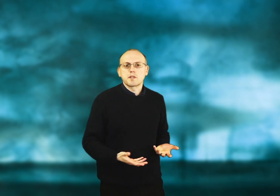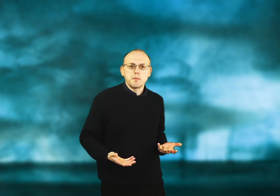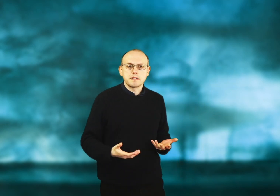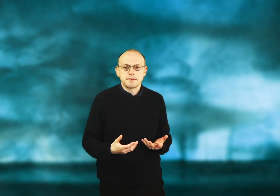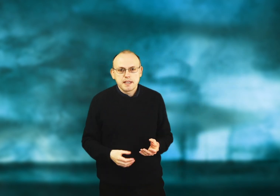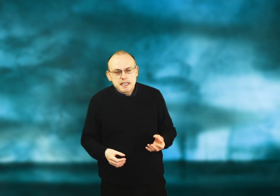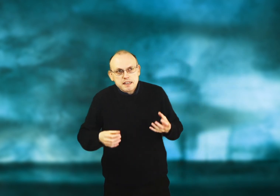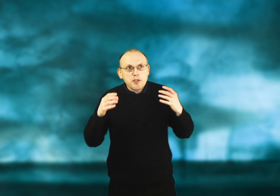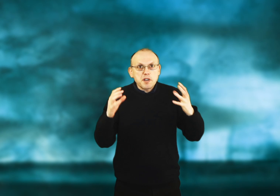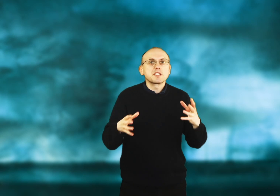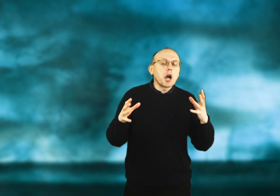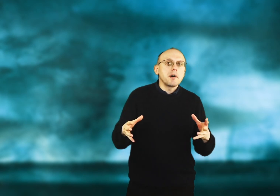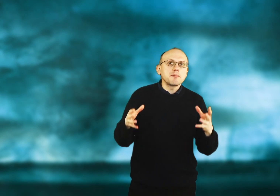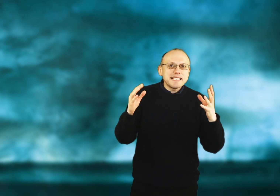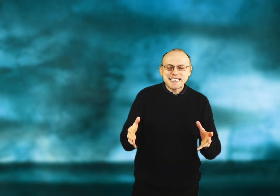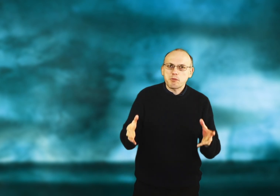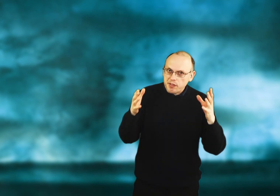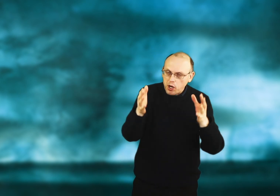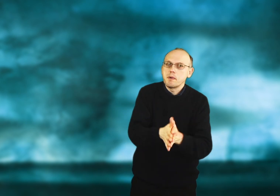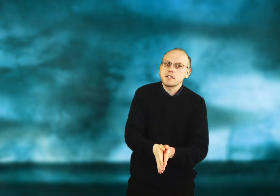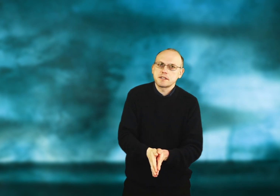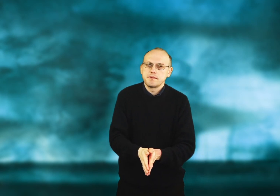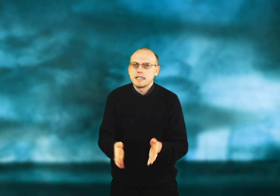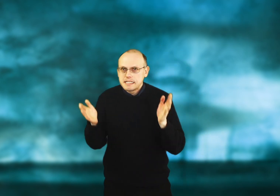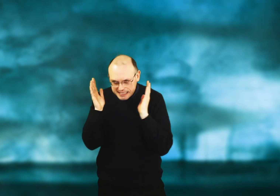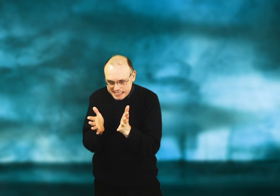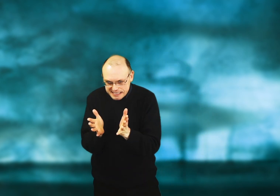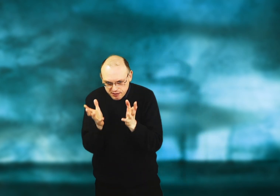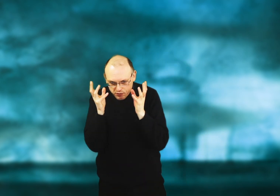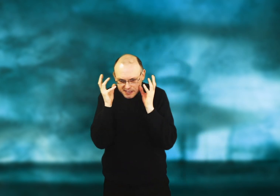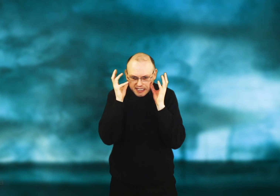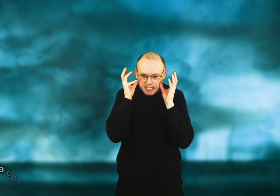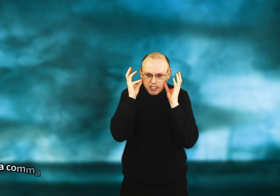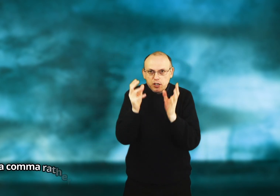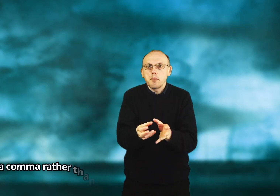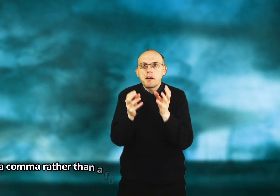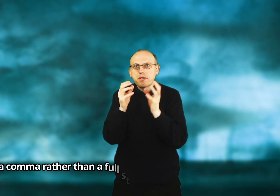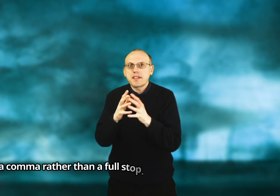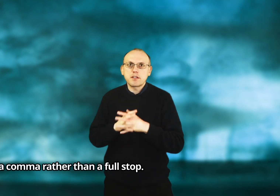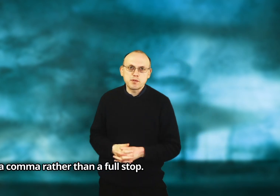commas. Now, the most common mistake with commas is using a comma rather than a full stop.